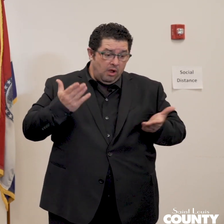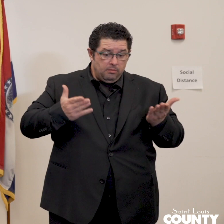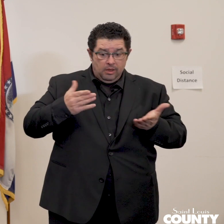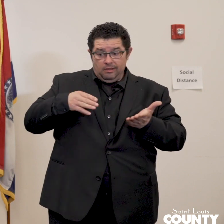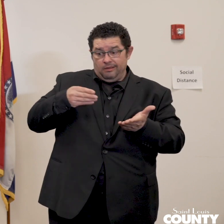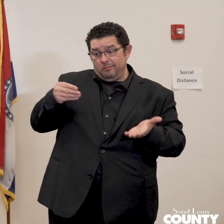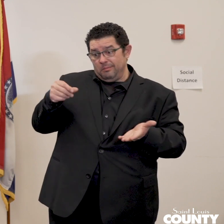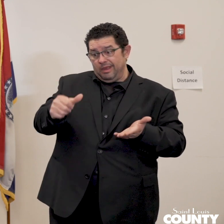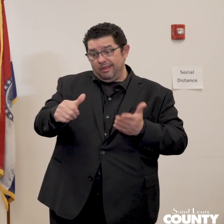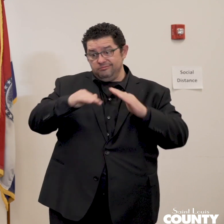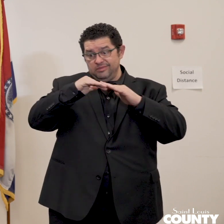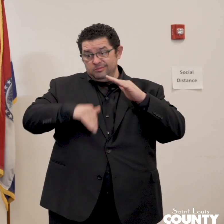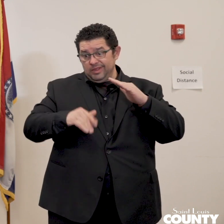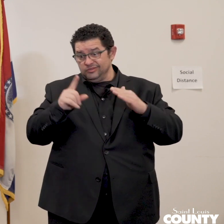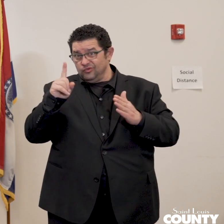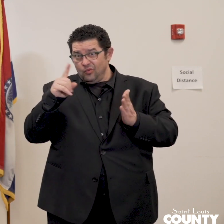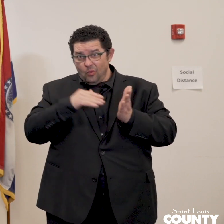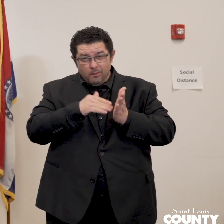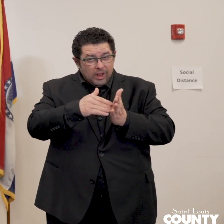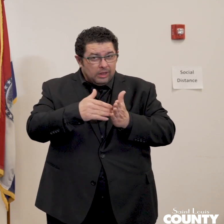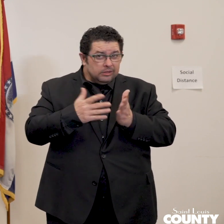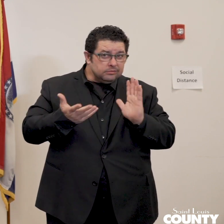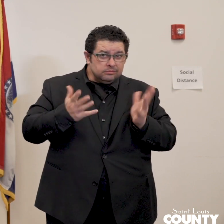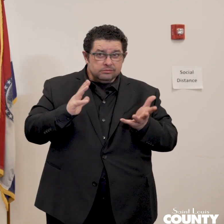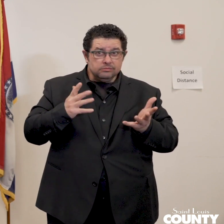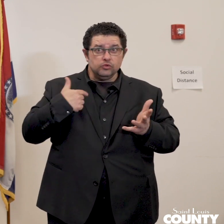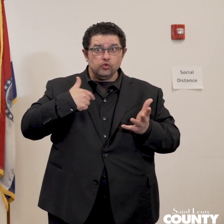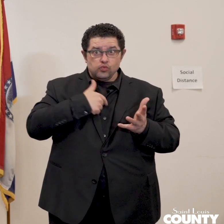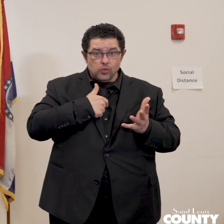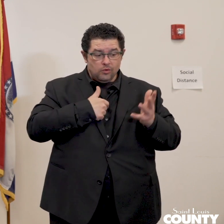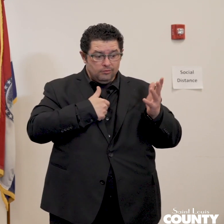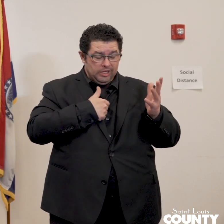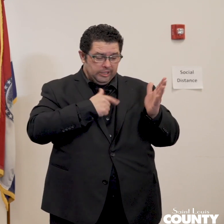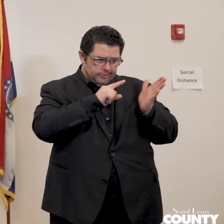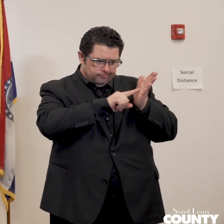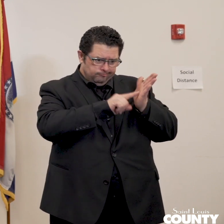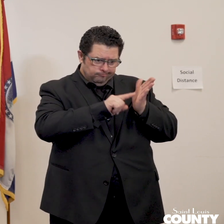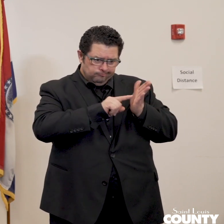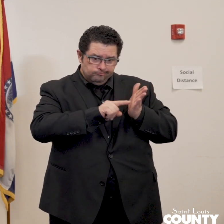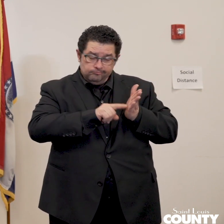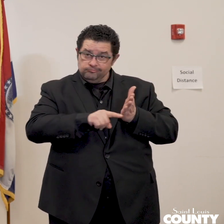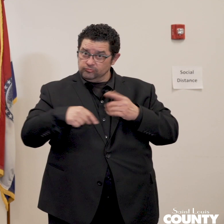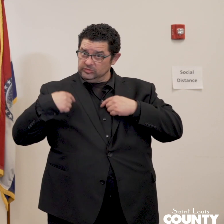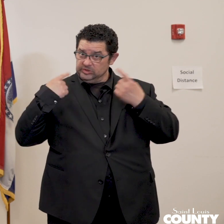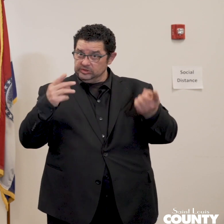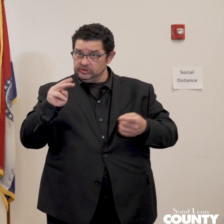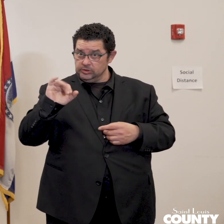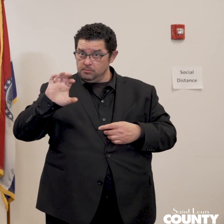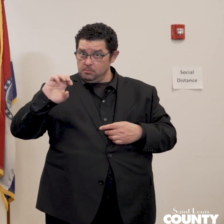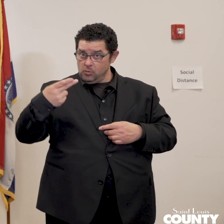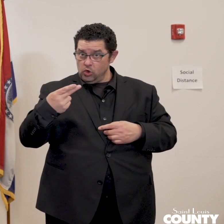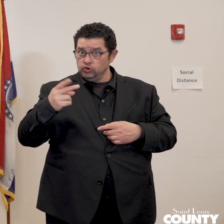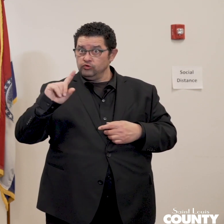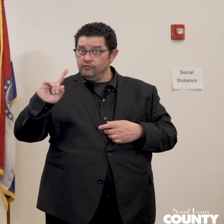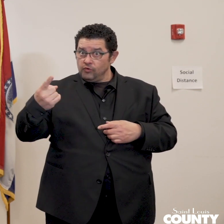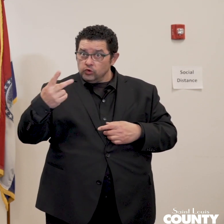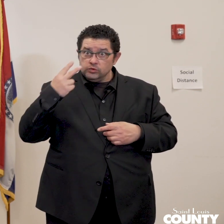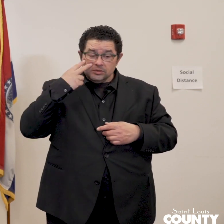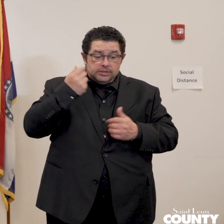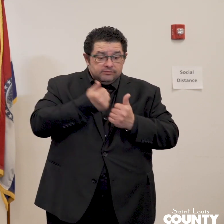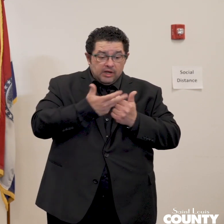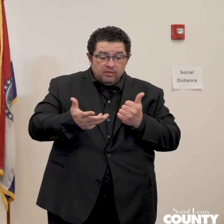paid less than $1 million of bills. We will be combing through our expenditures since March 1st to see if anything else is eligible for